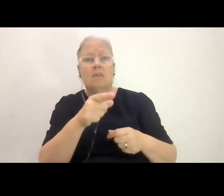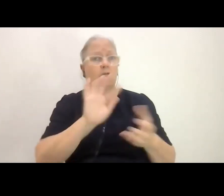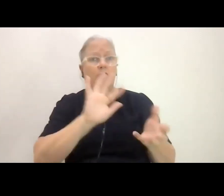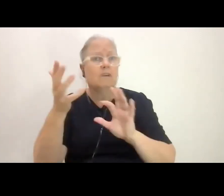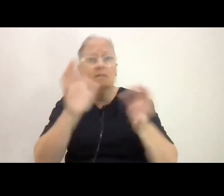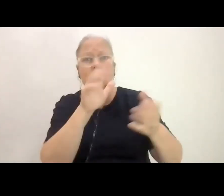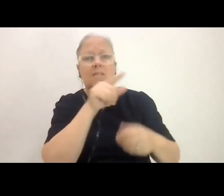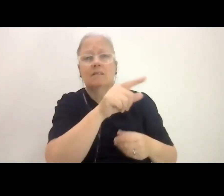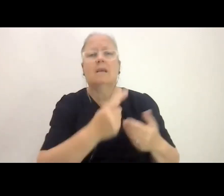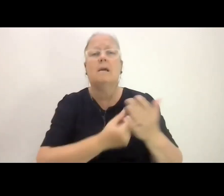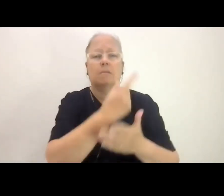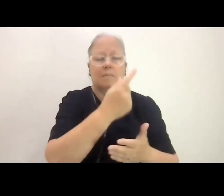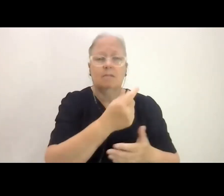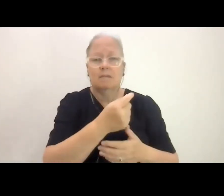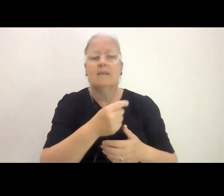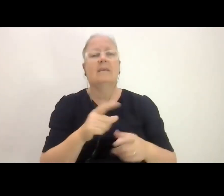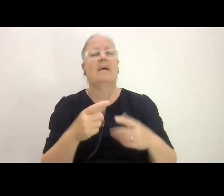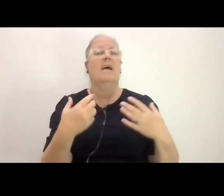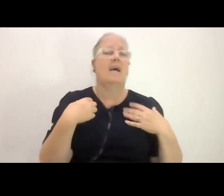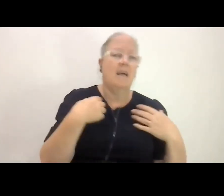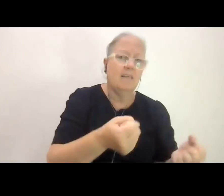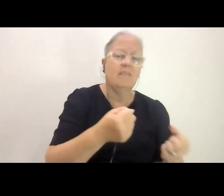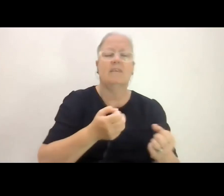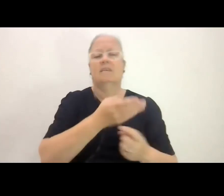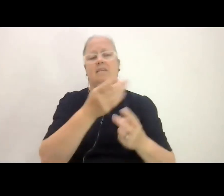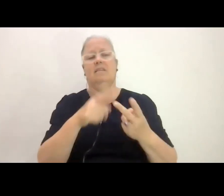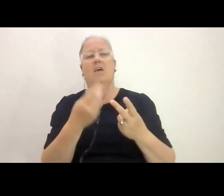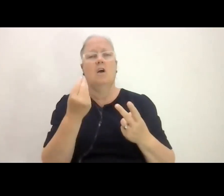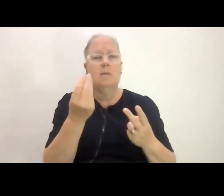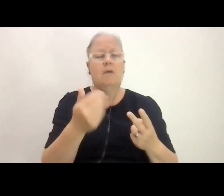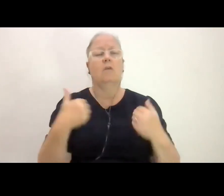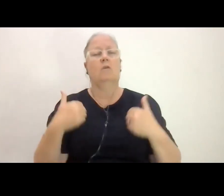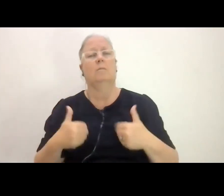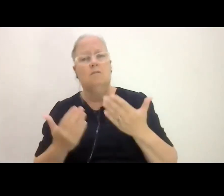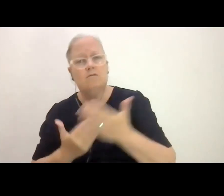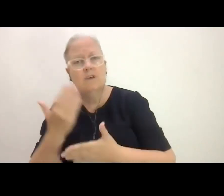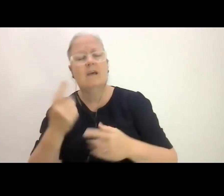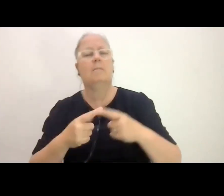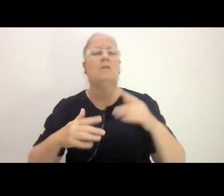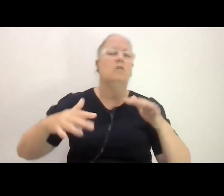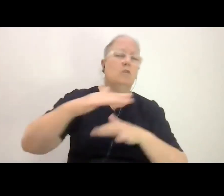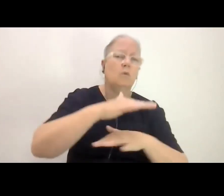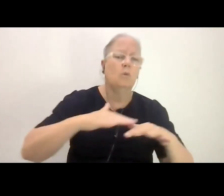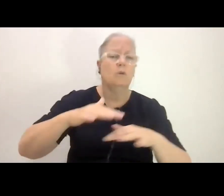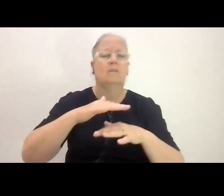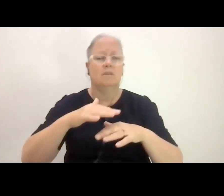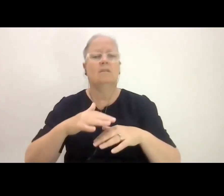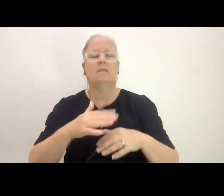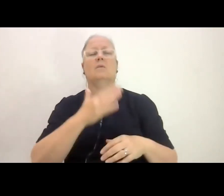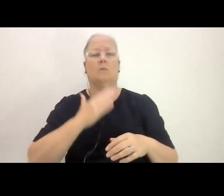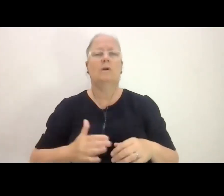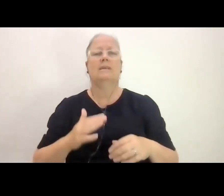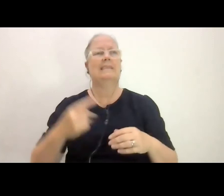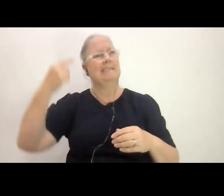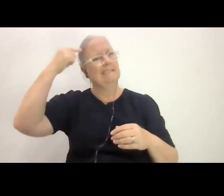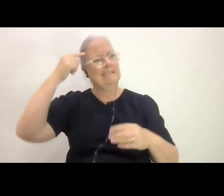captured a number of the issues like health, economic, human rights, and social issues, and it requires a sustained response. And I think